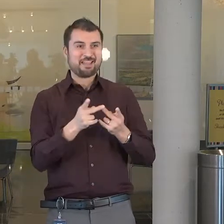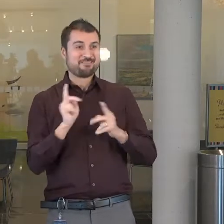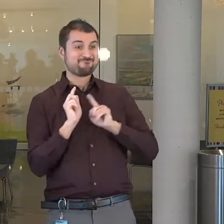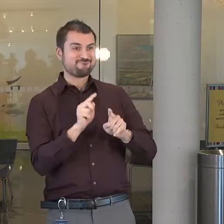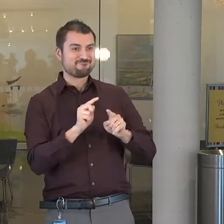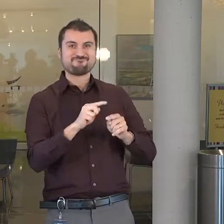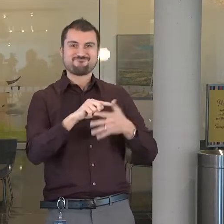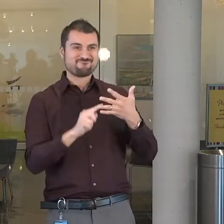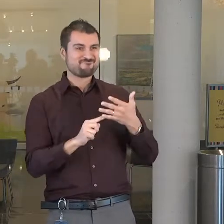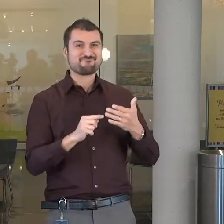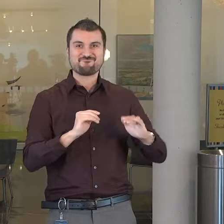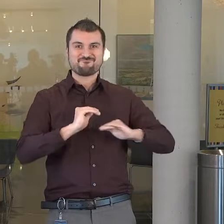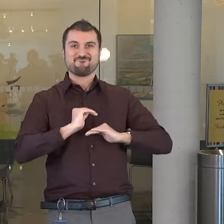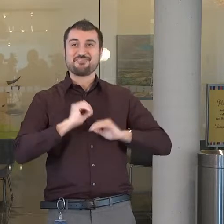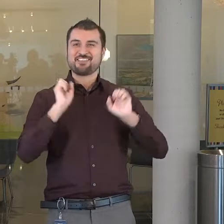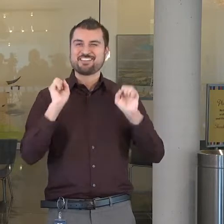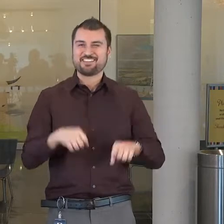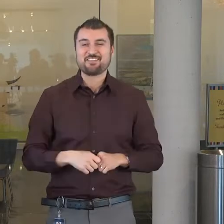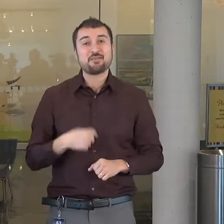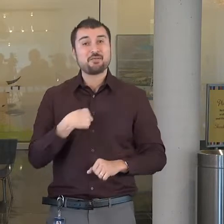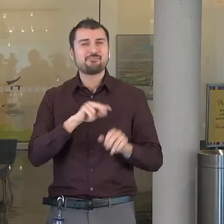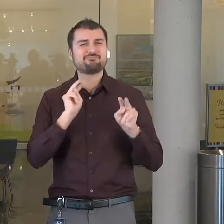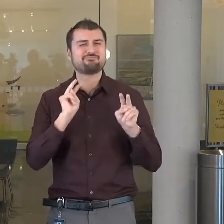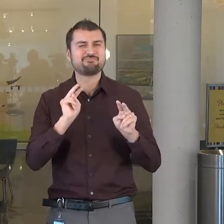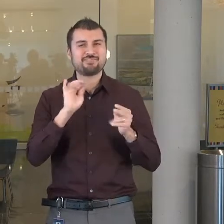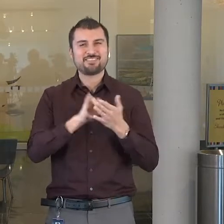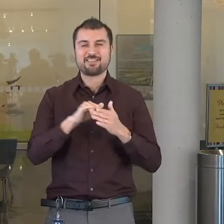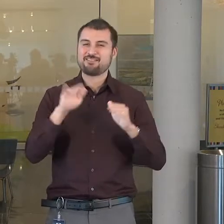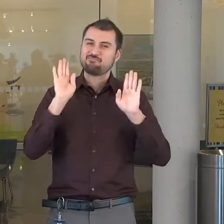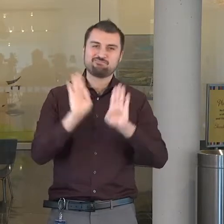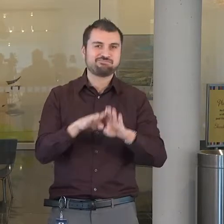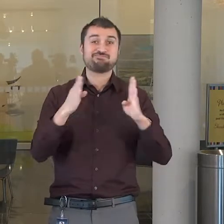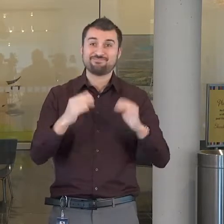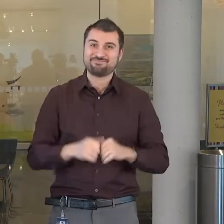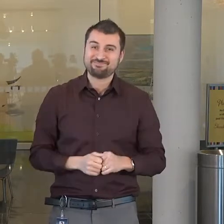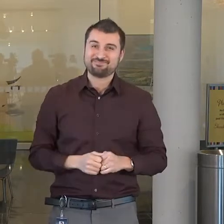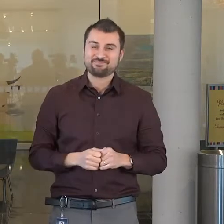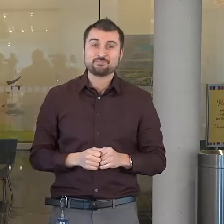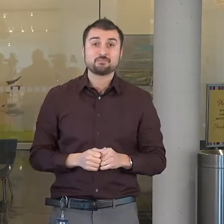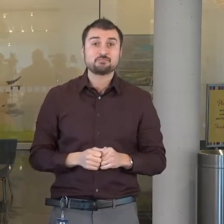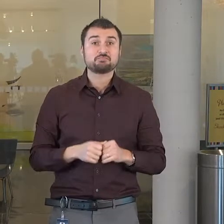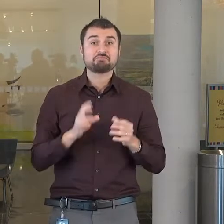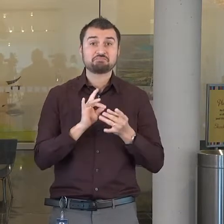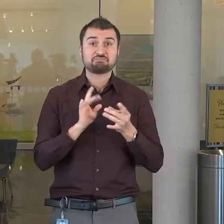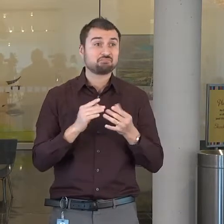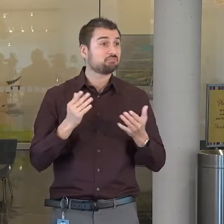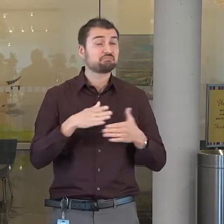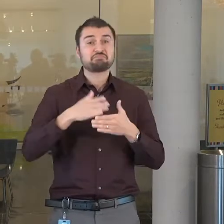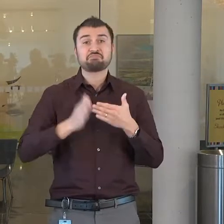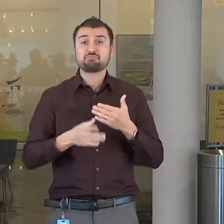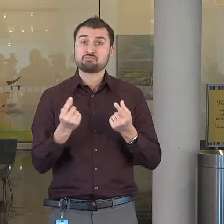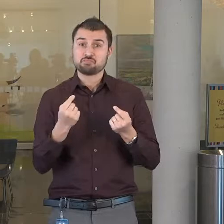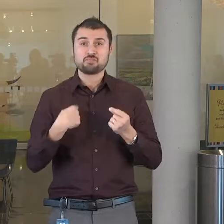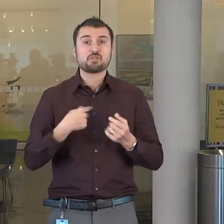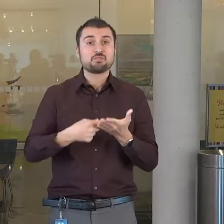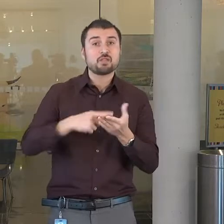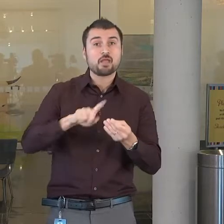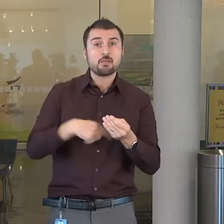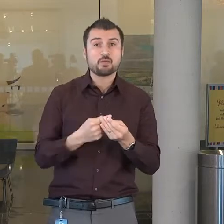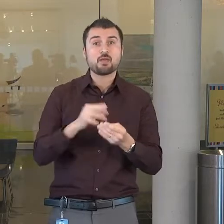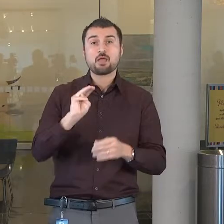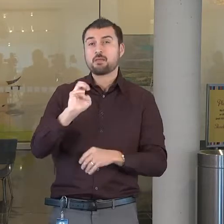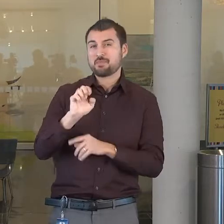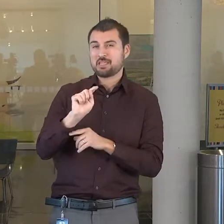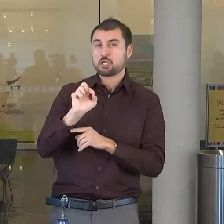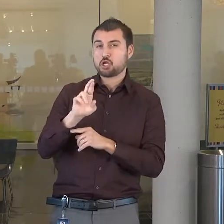So just look forward to that grand opening. So with that, we're going to end with a discussion about meter